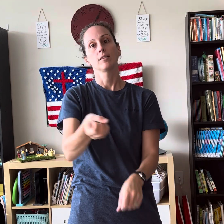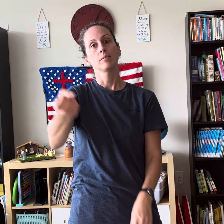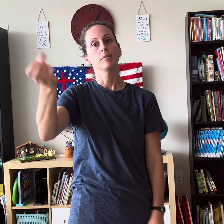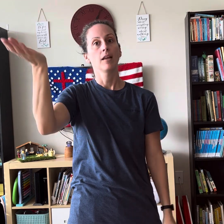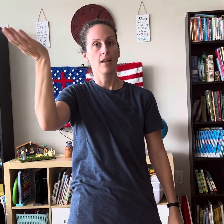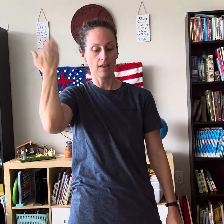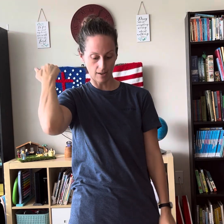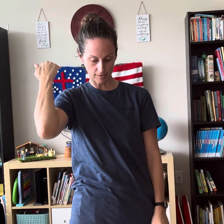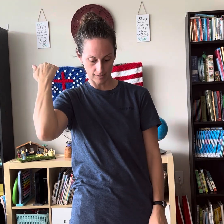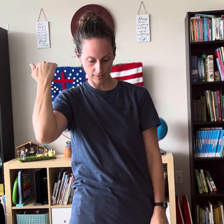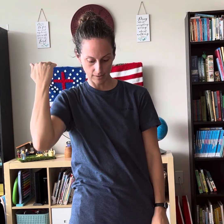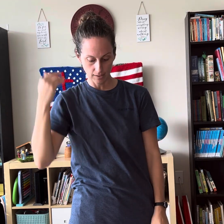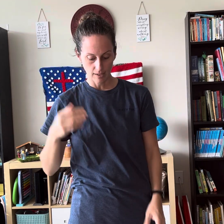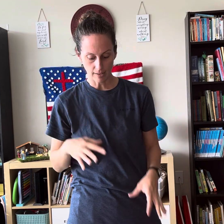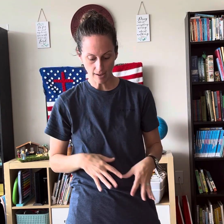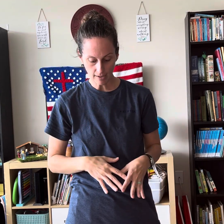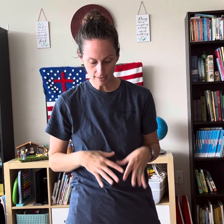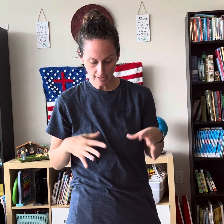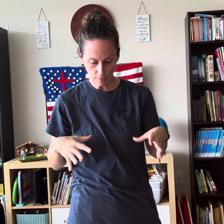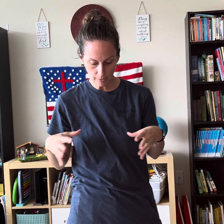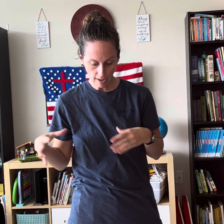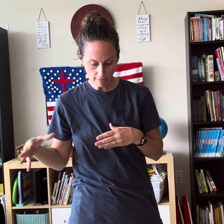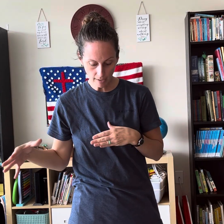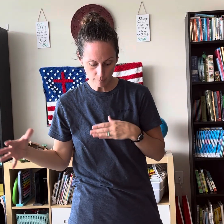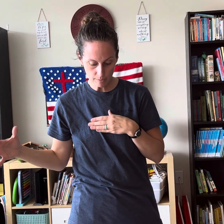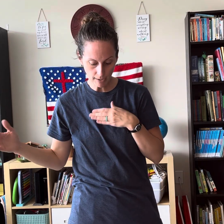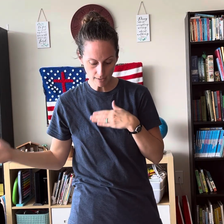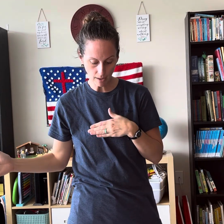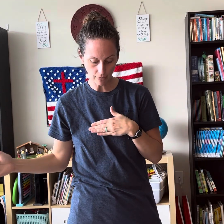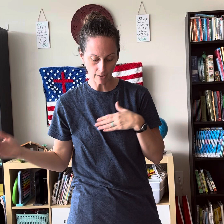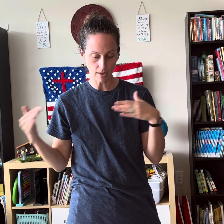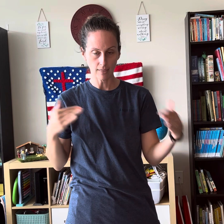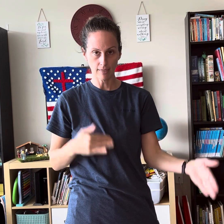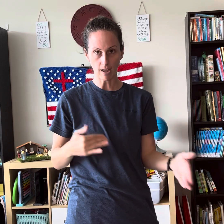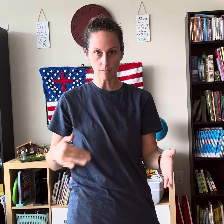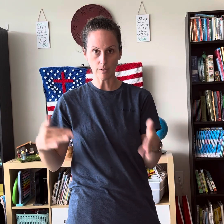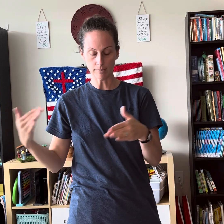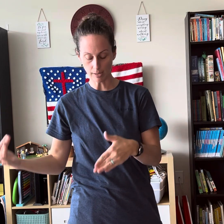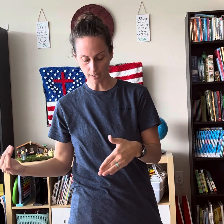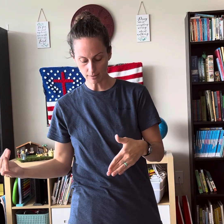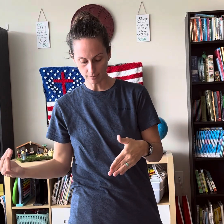factum est. And that is, and without him was made nothing that was made.